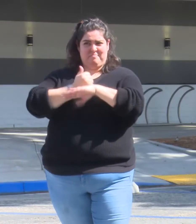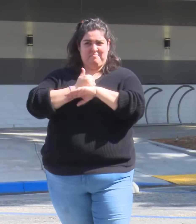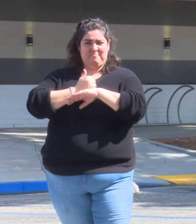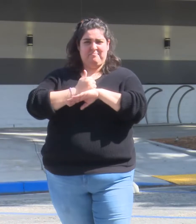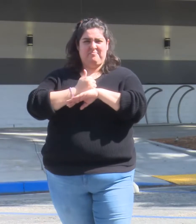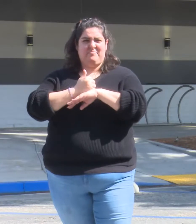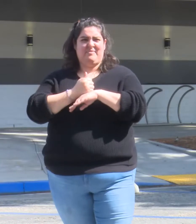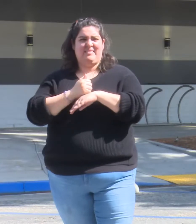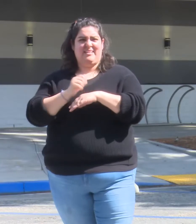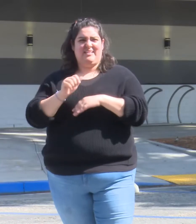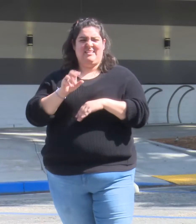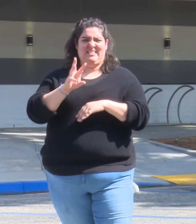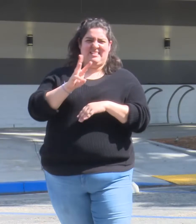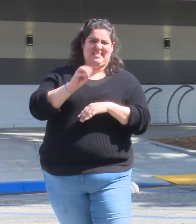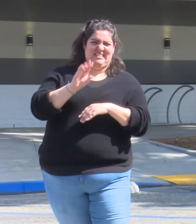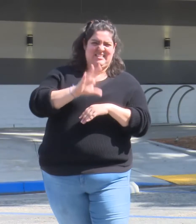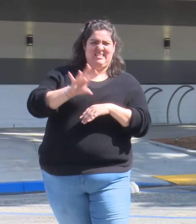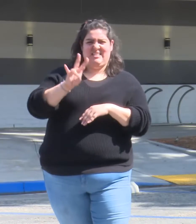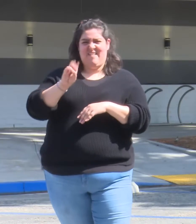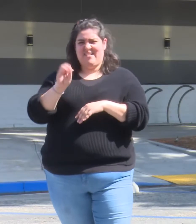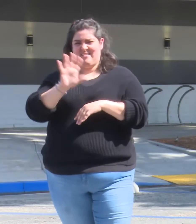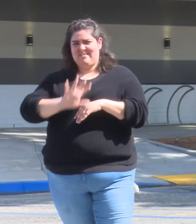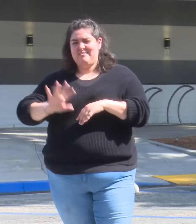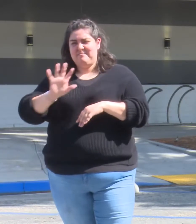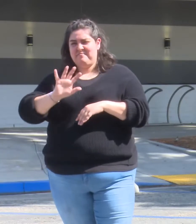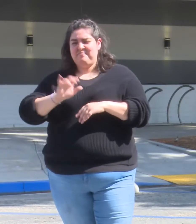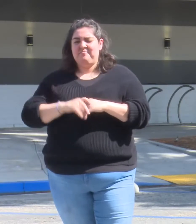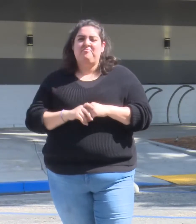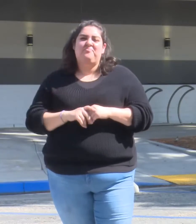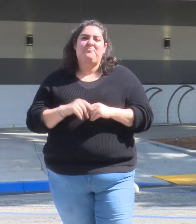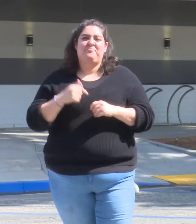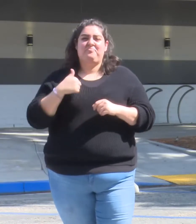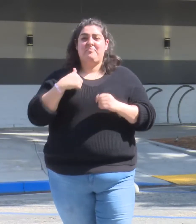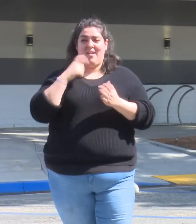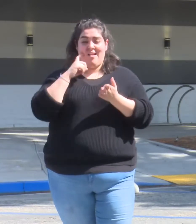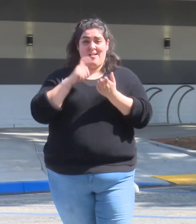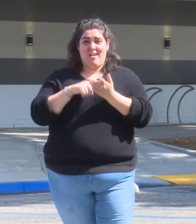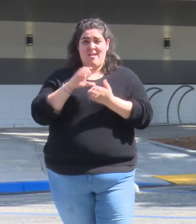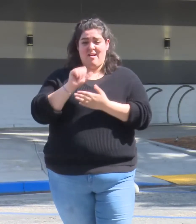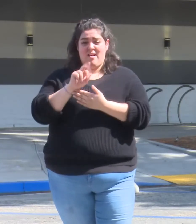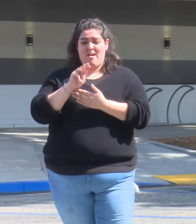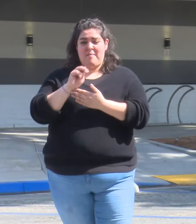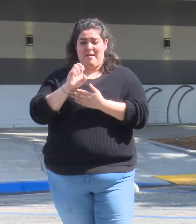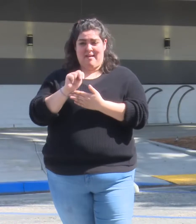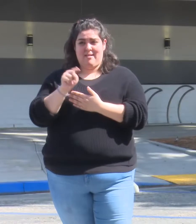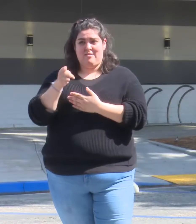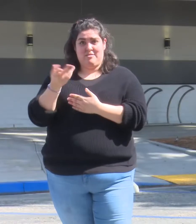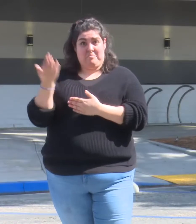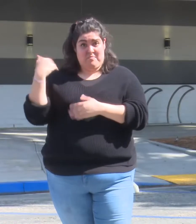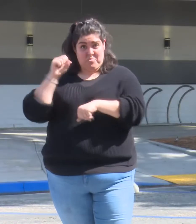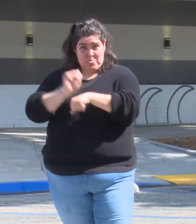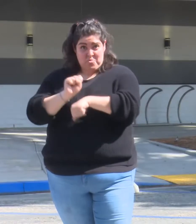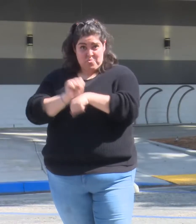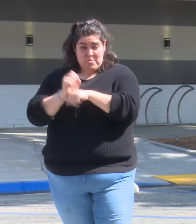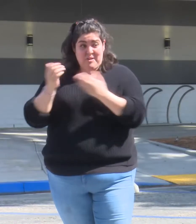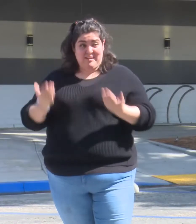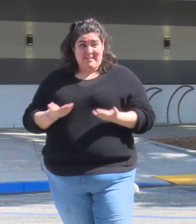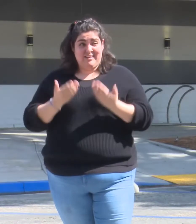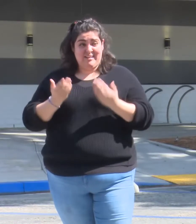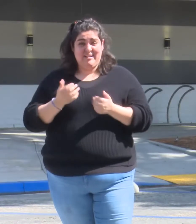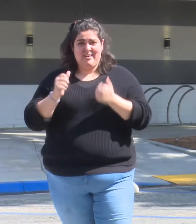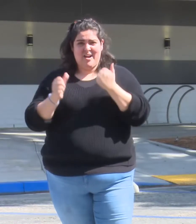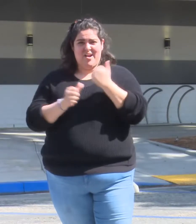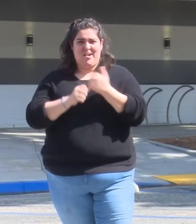late 60s, early 70s. I acknowledge Carmen because Carmen actually worked here under Council Member